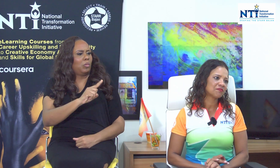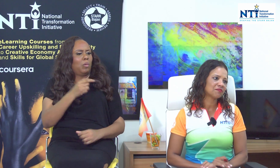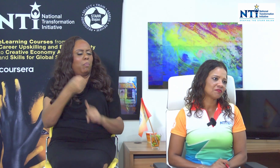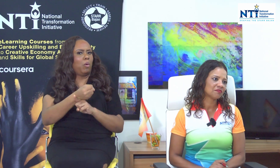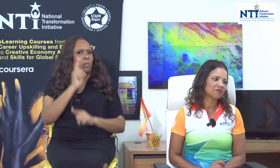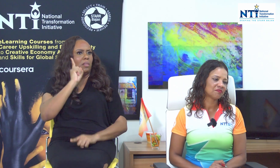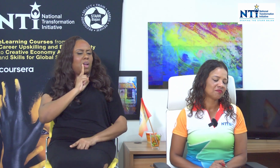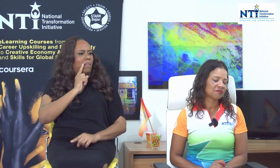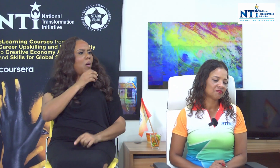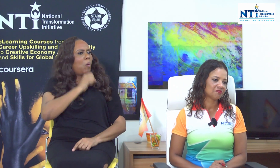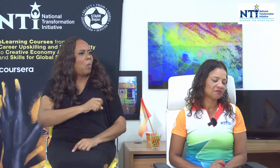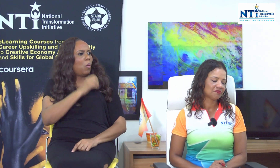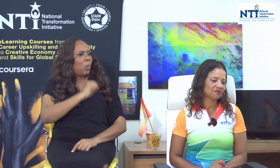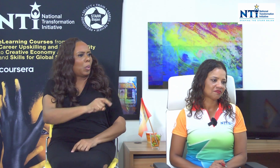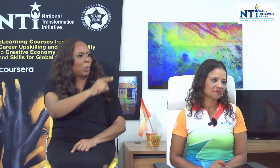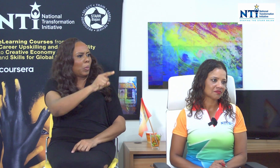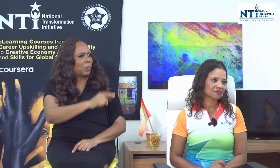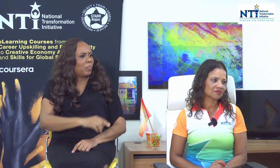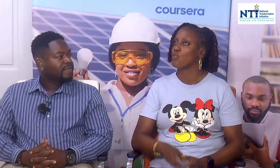hearing?